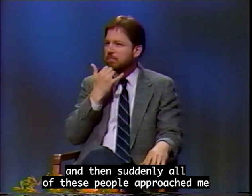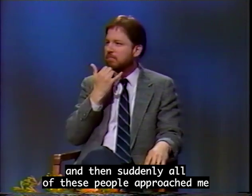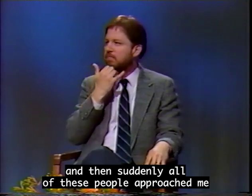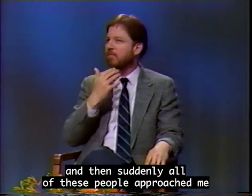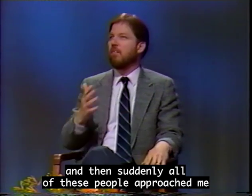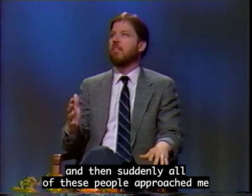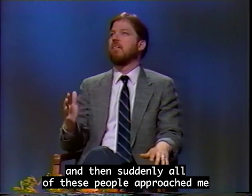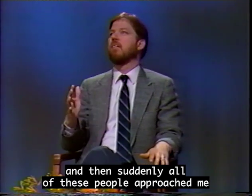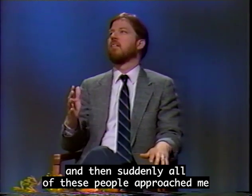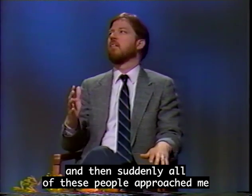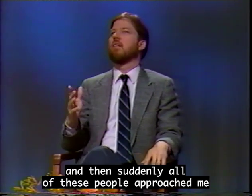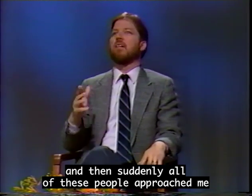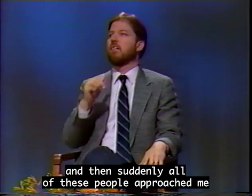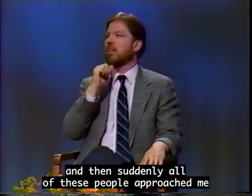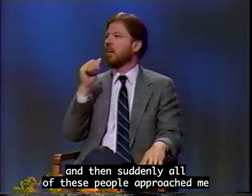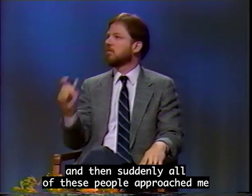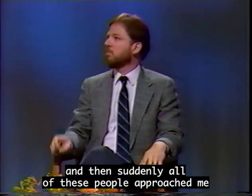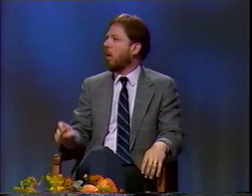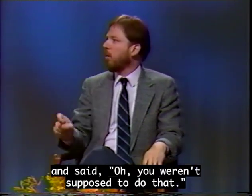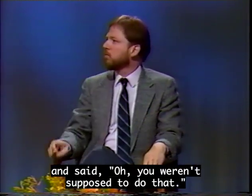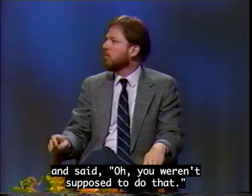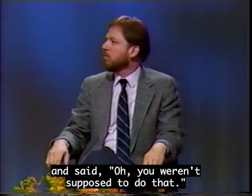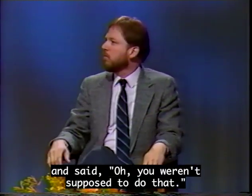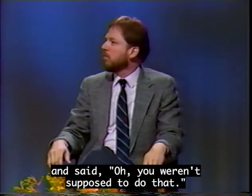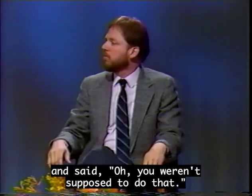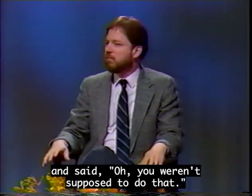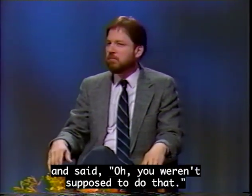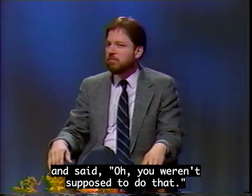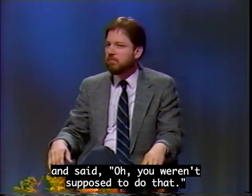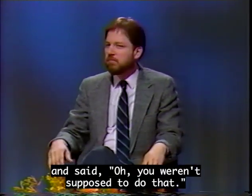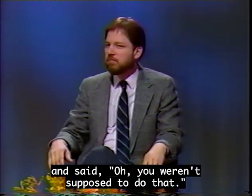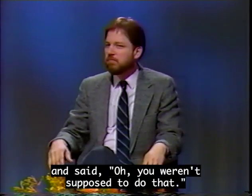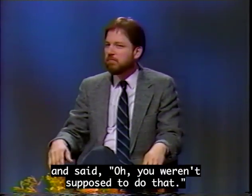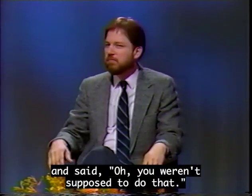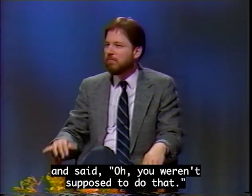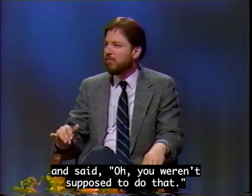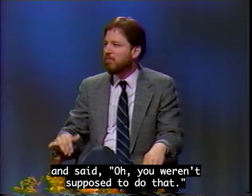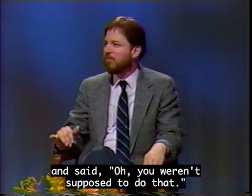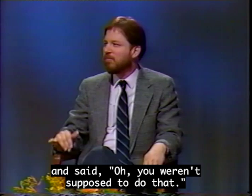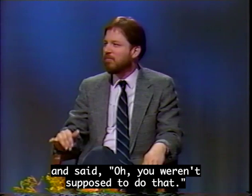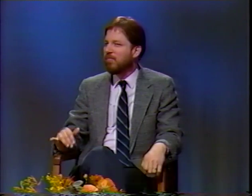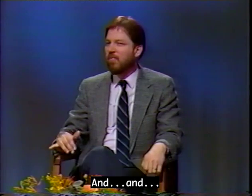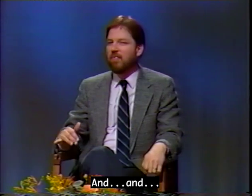suddenly all of these people approached me and said, "Ah, you weren't supposed to do that."